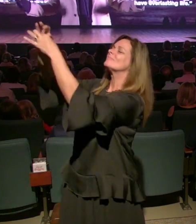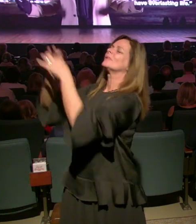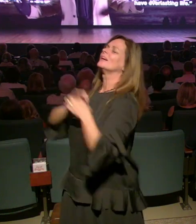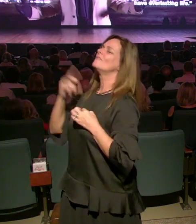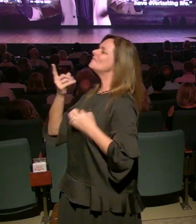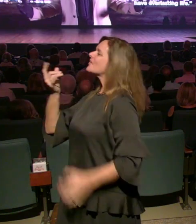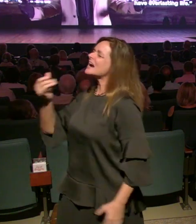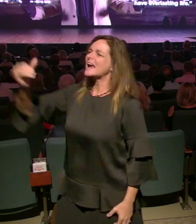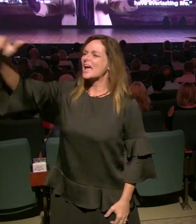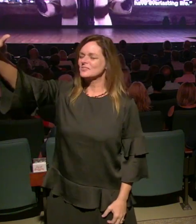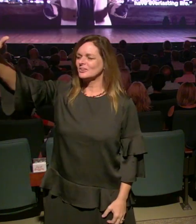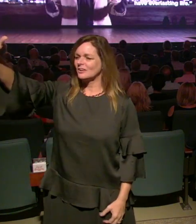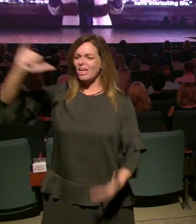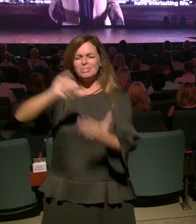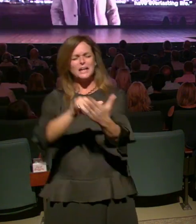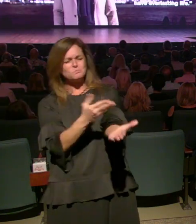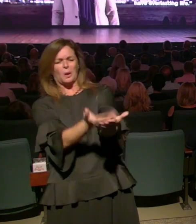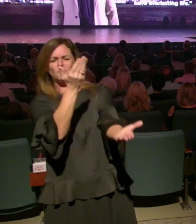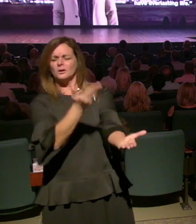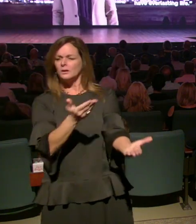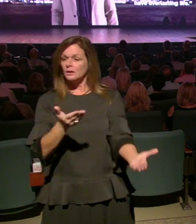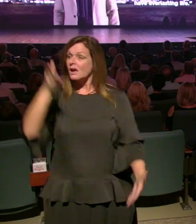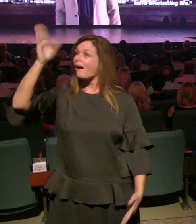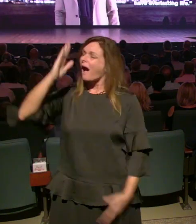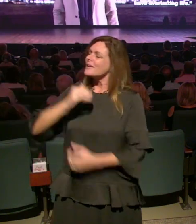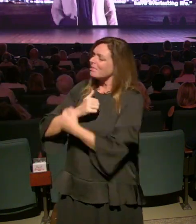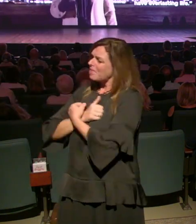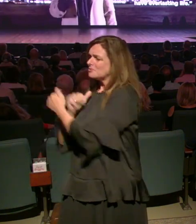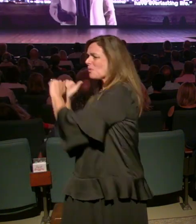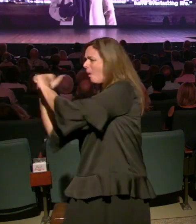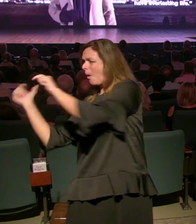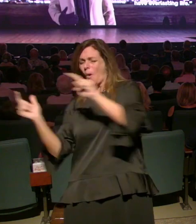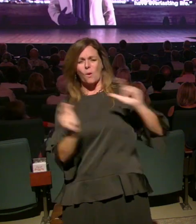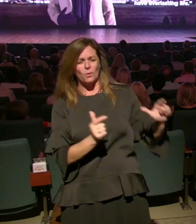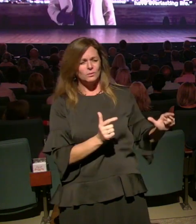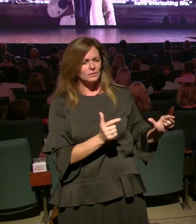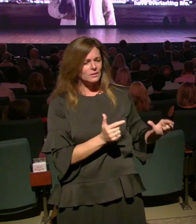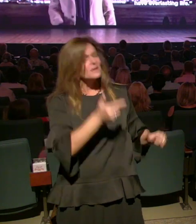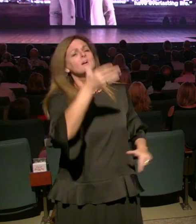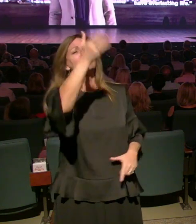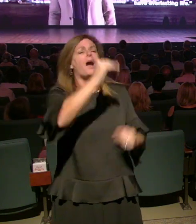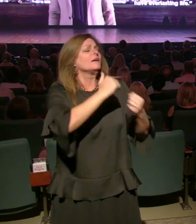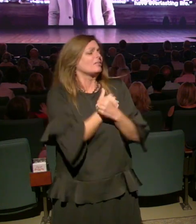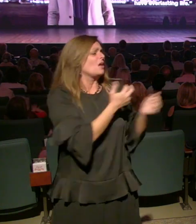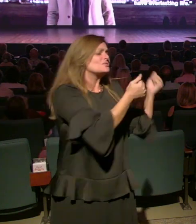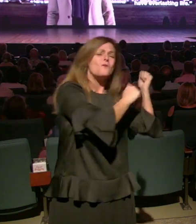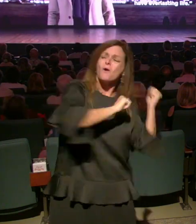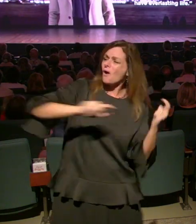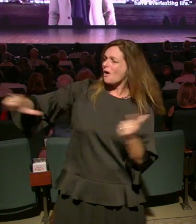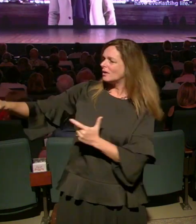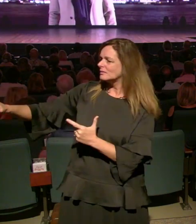ultimate demonstration of God's amazing love. It declares that you are not forgotten, that you are not alone, that you're